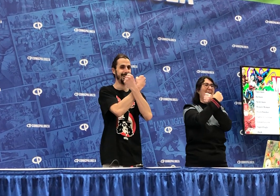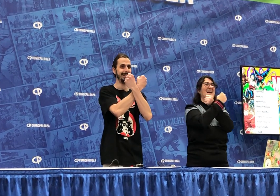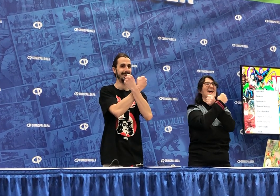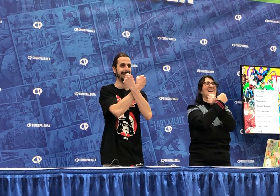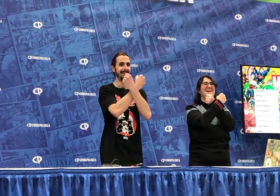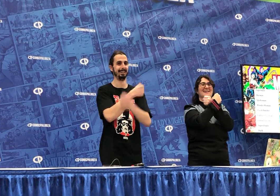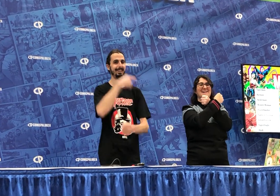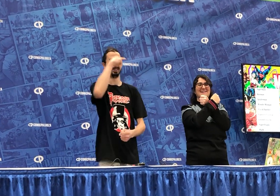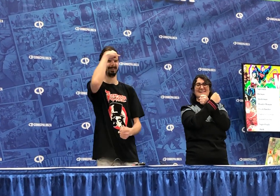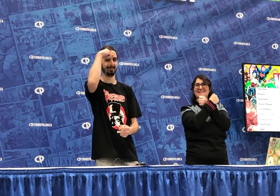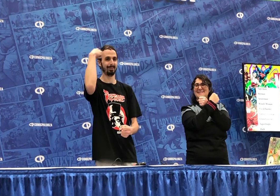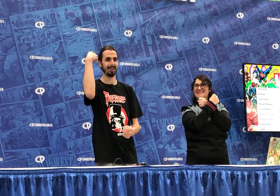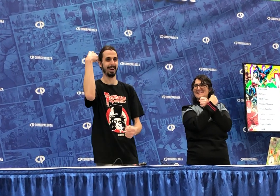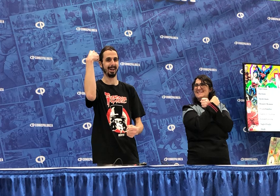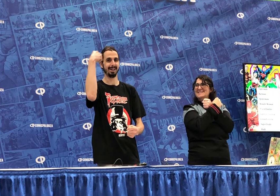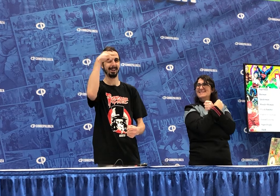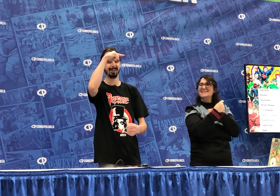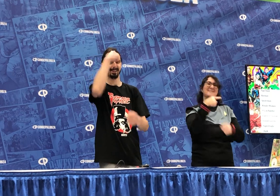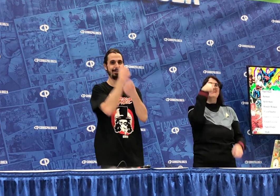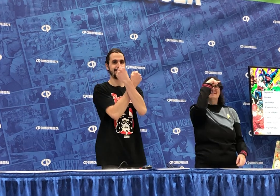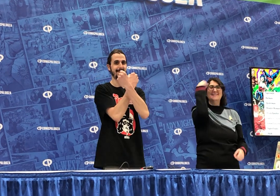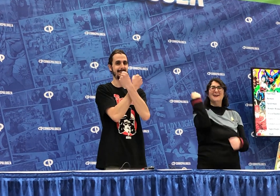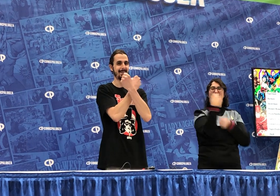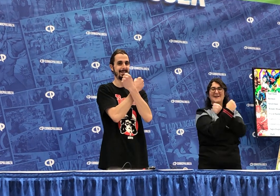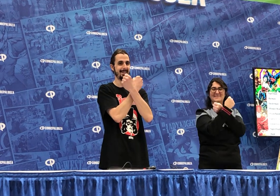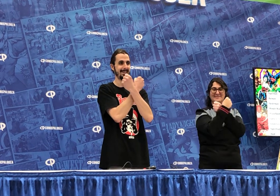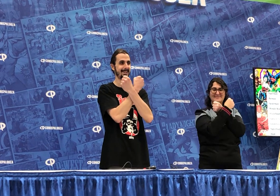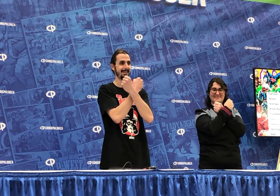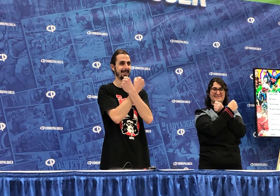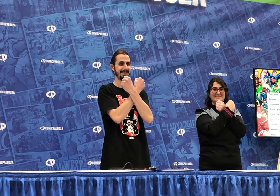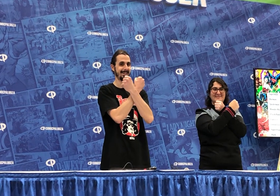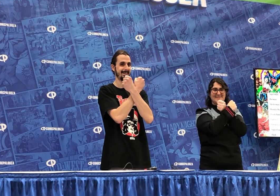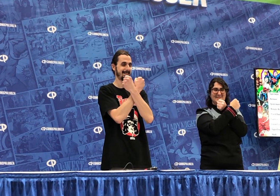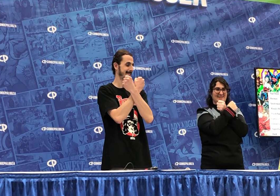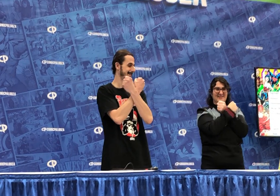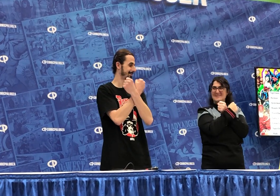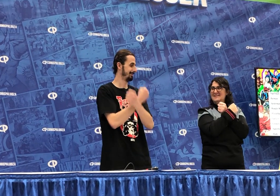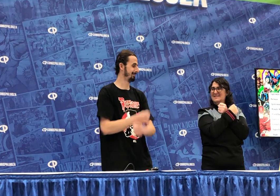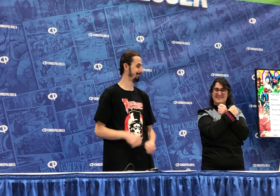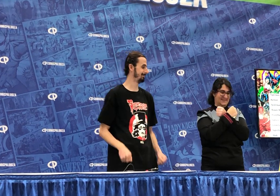Panther, Black Panther. So Black Panther.